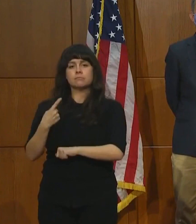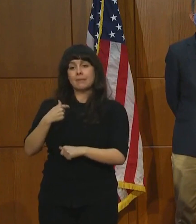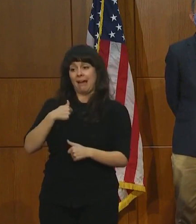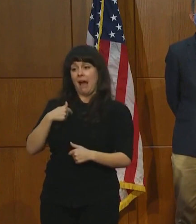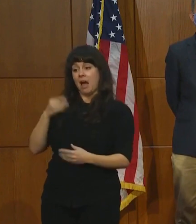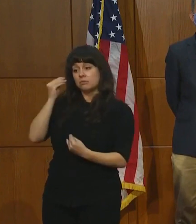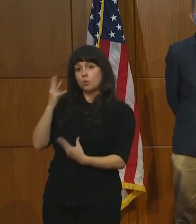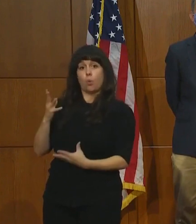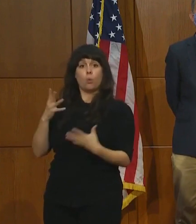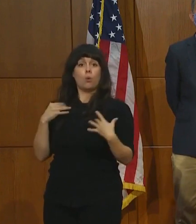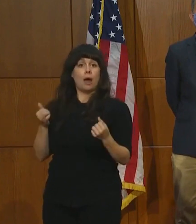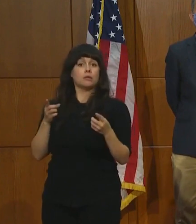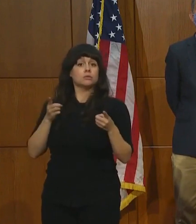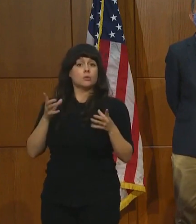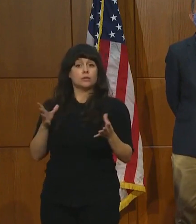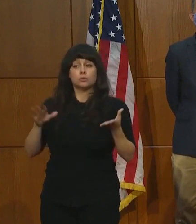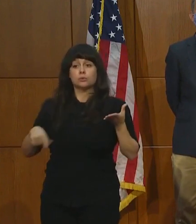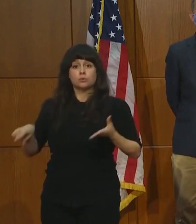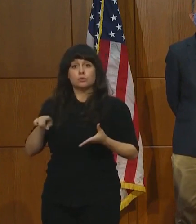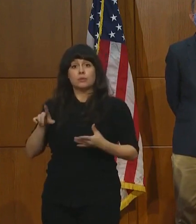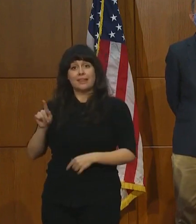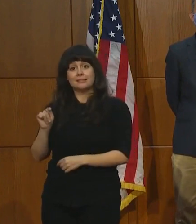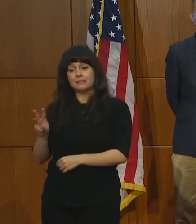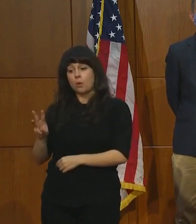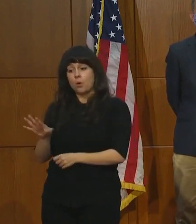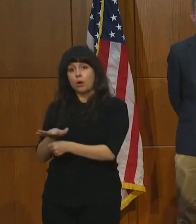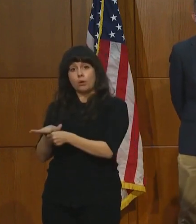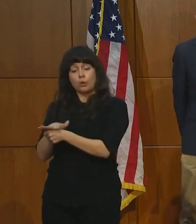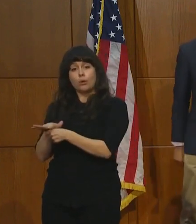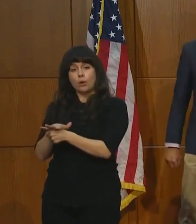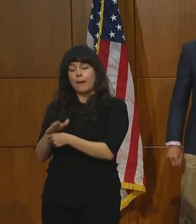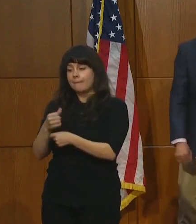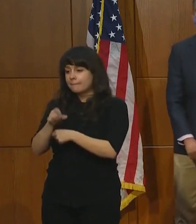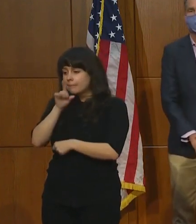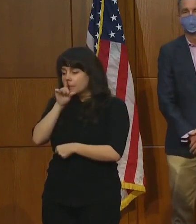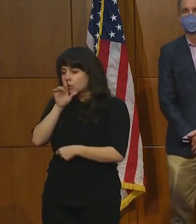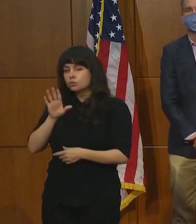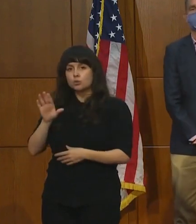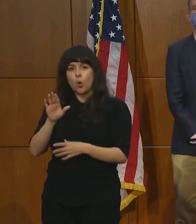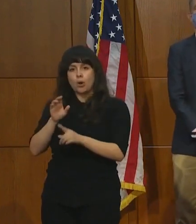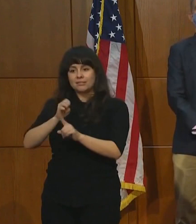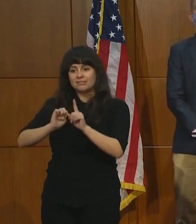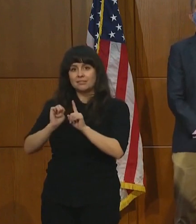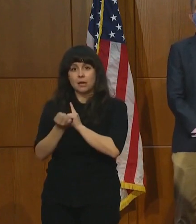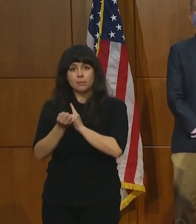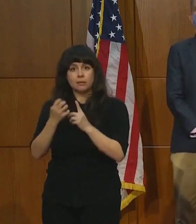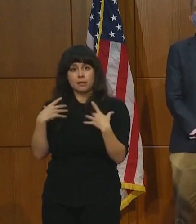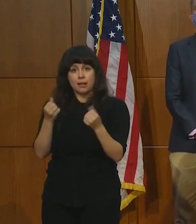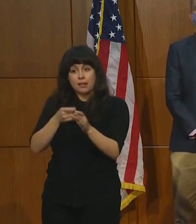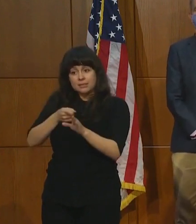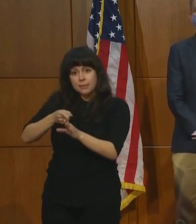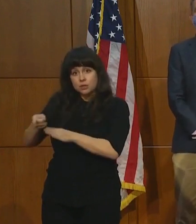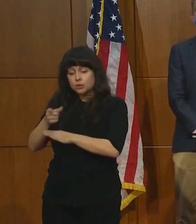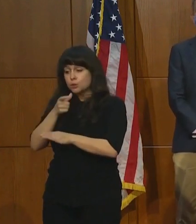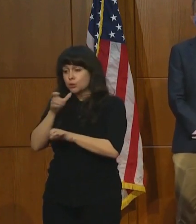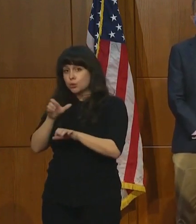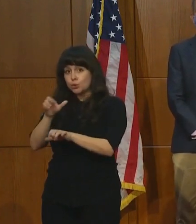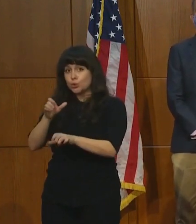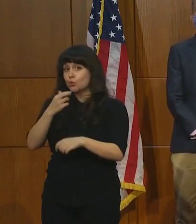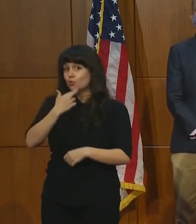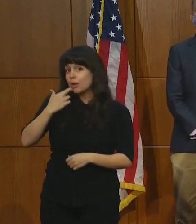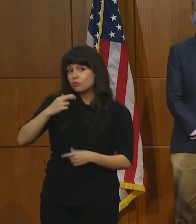the Tidewater area to ensure that their environmental health specialists who do the restaurant bar